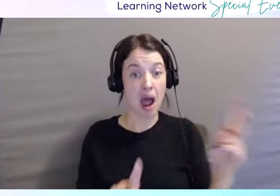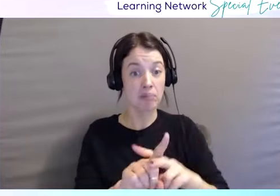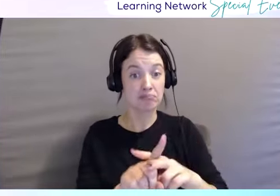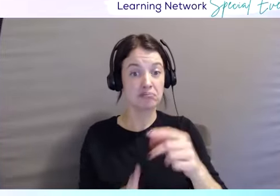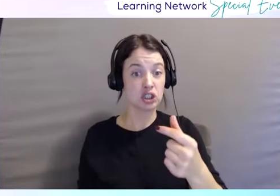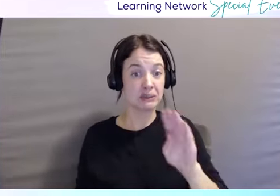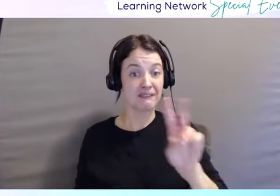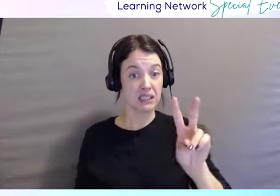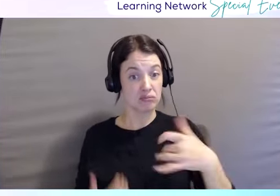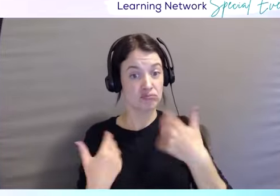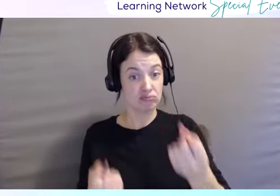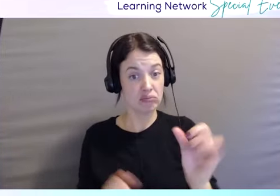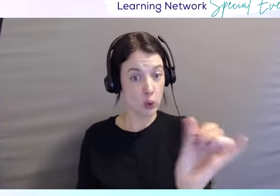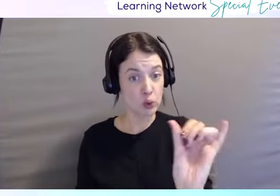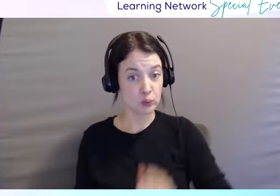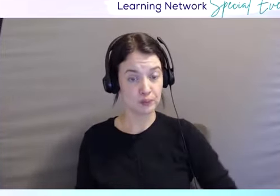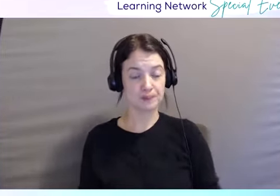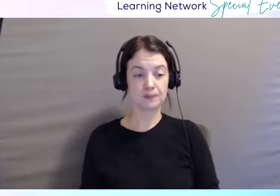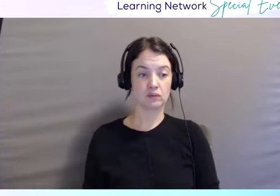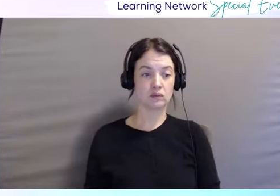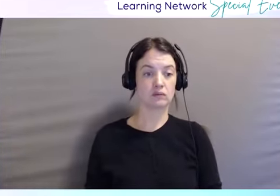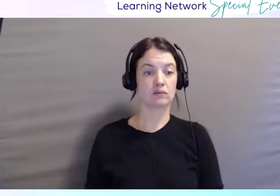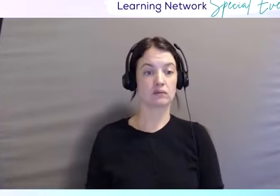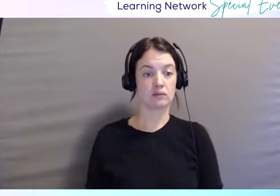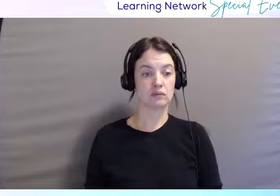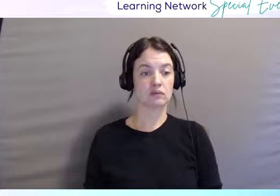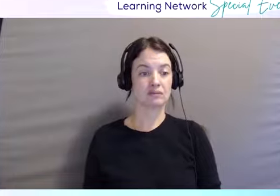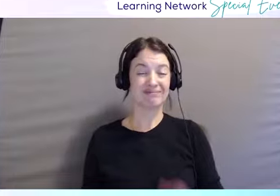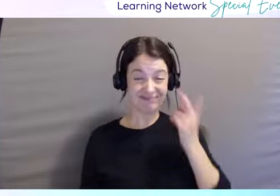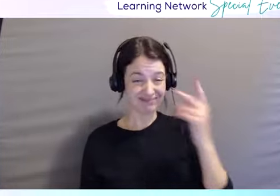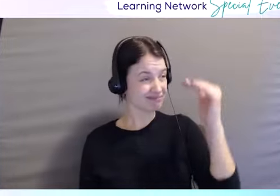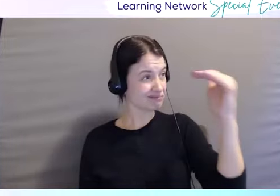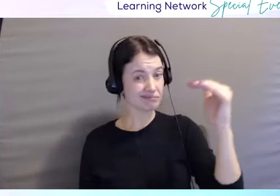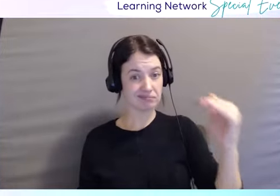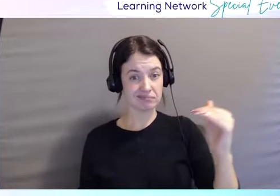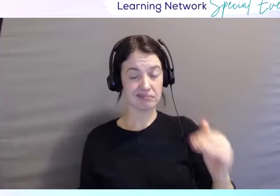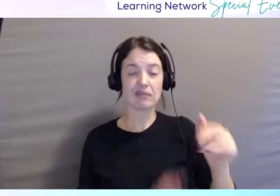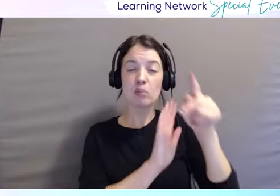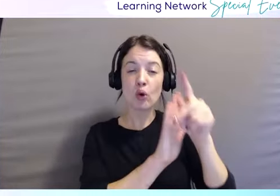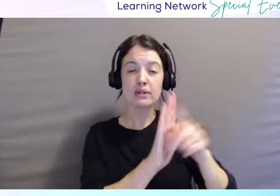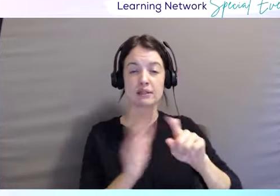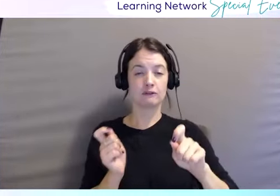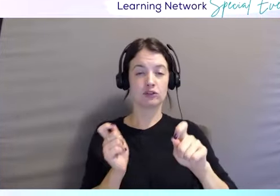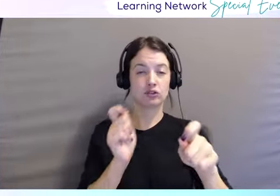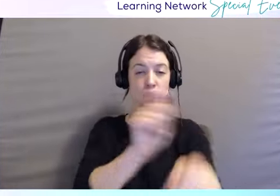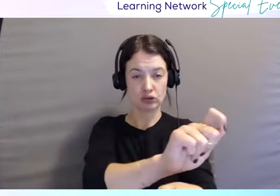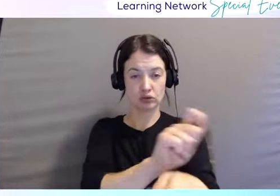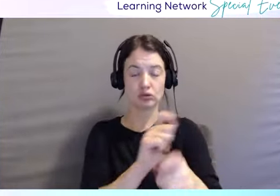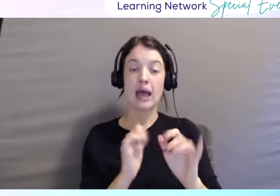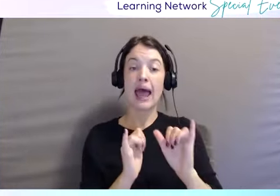well. If you think about these principles or this process of change, where you can improve your health, live